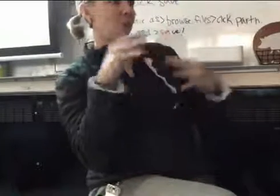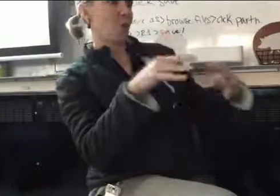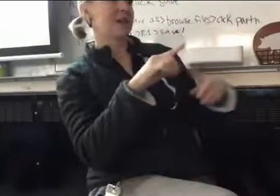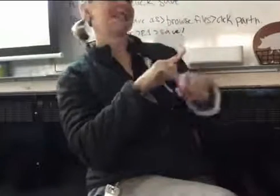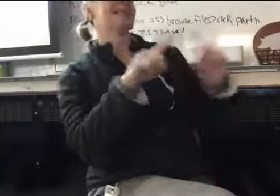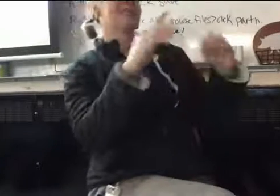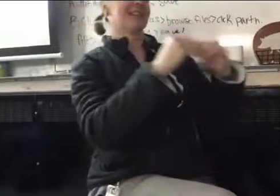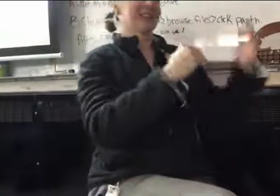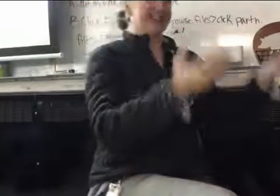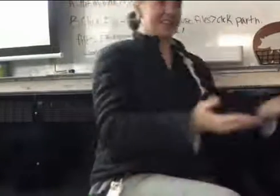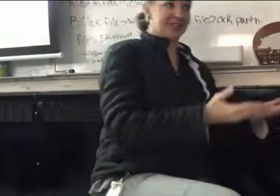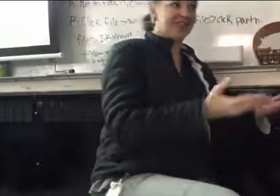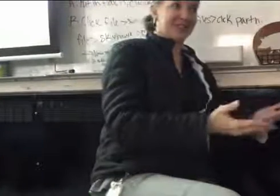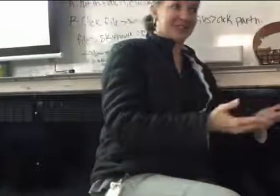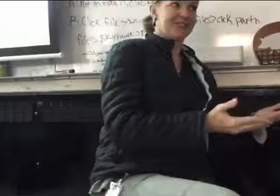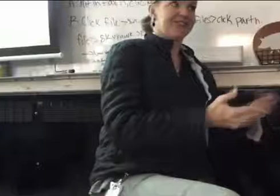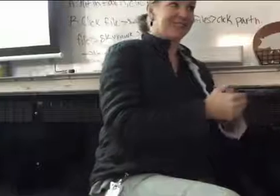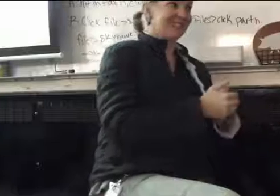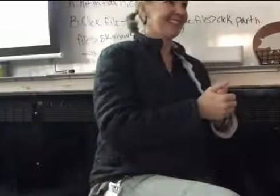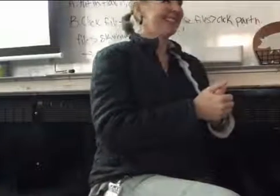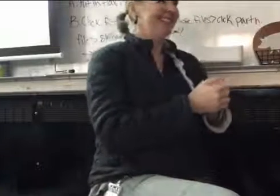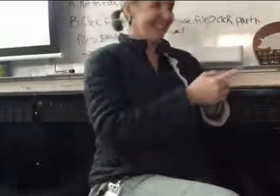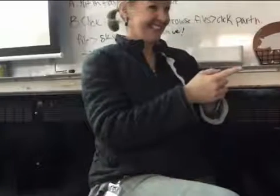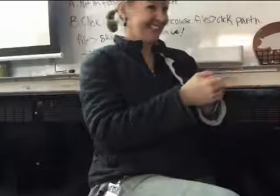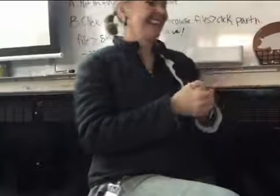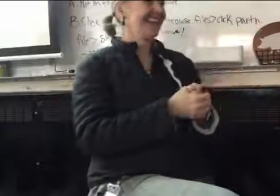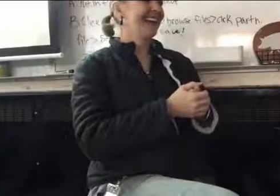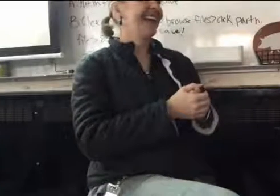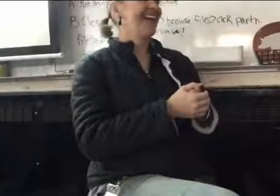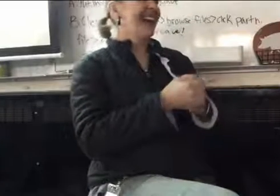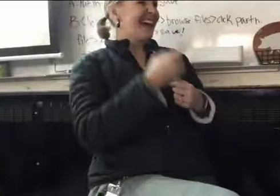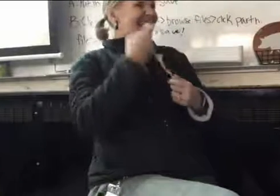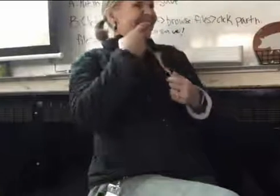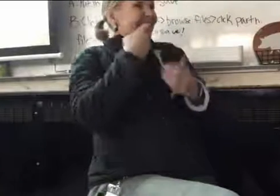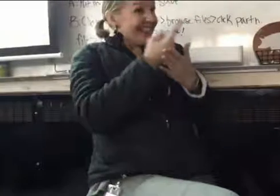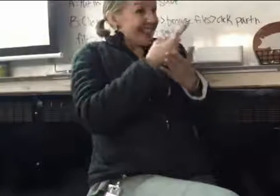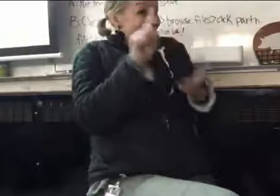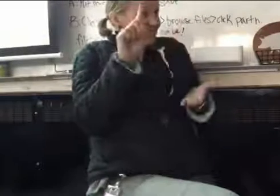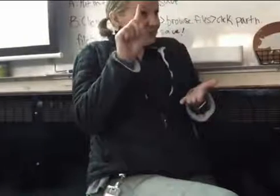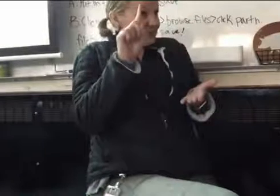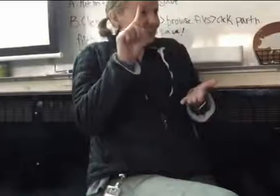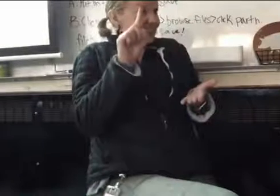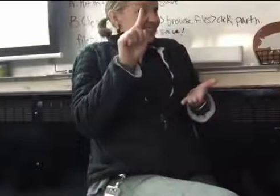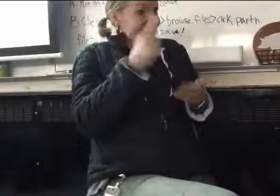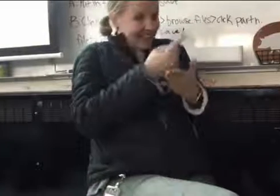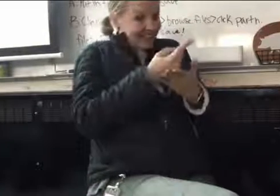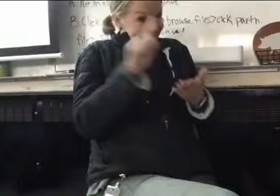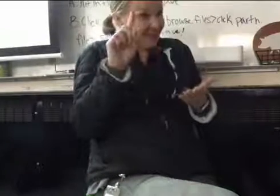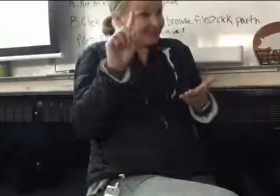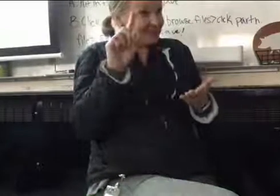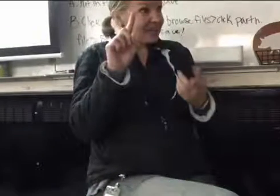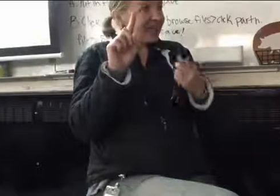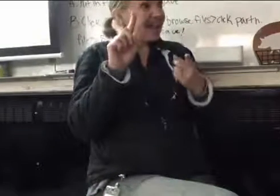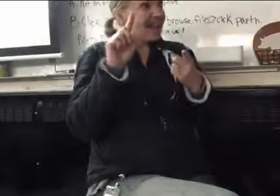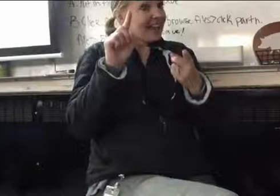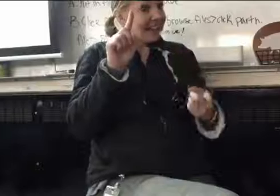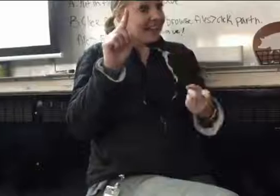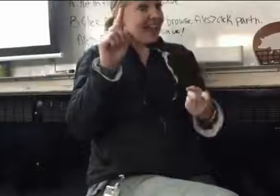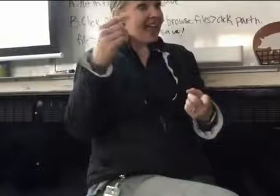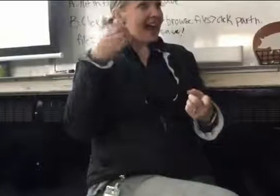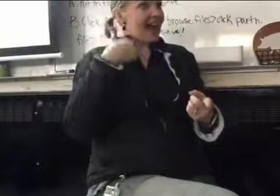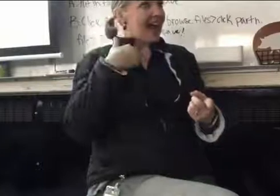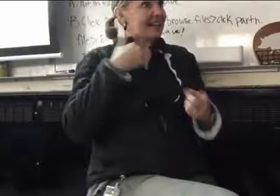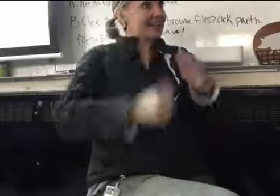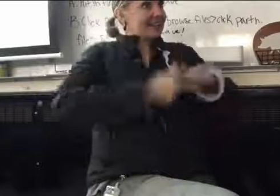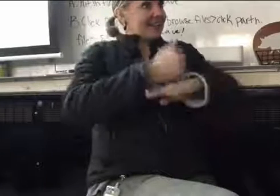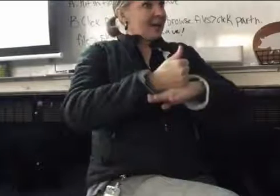than we teach the Civil War. In fact, up until last week, so this is a current event as of last week, they actually had it so that